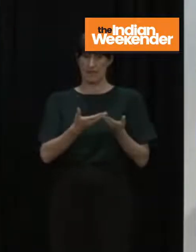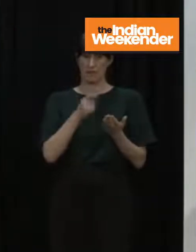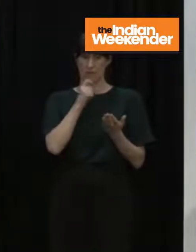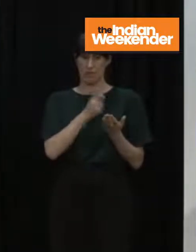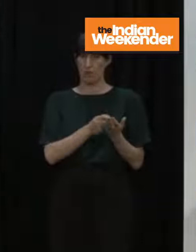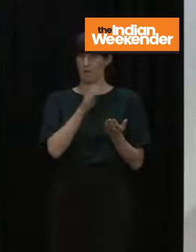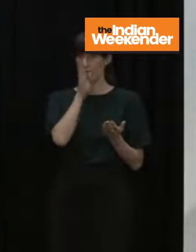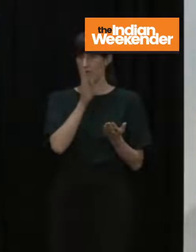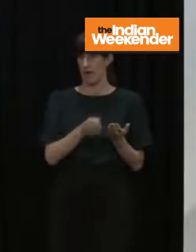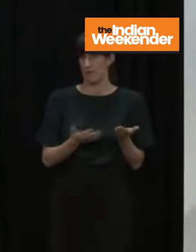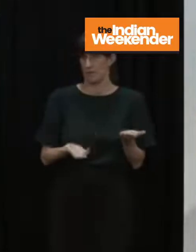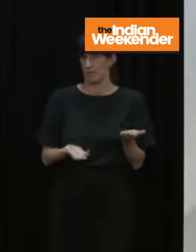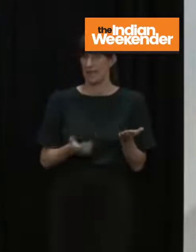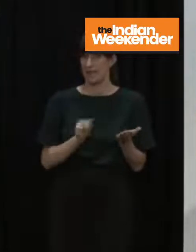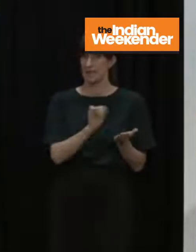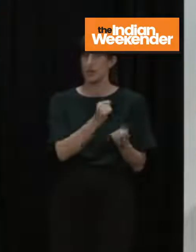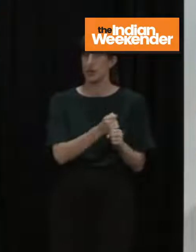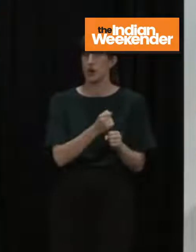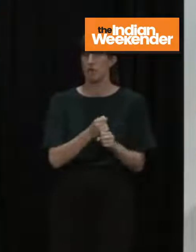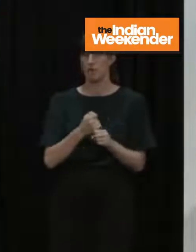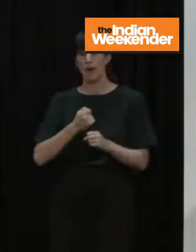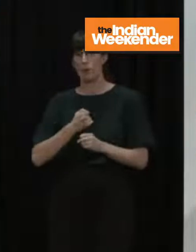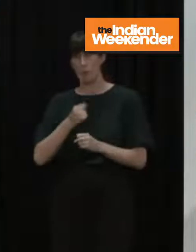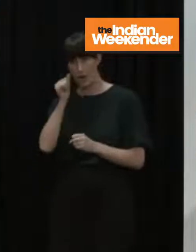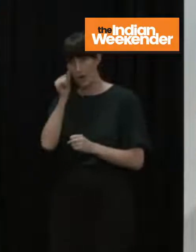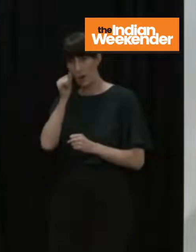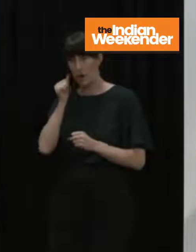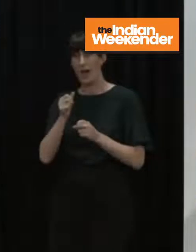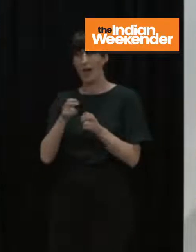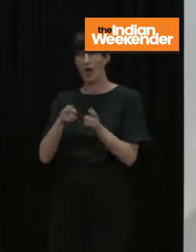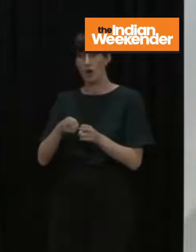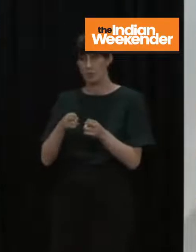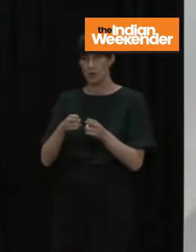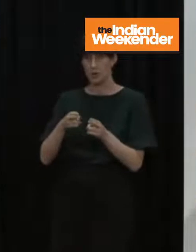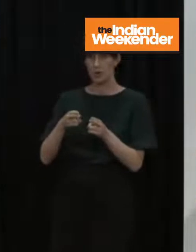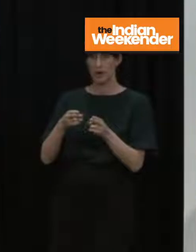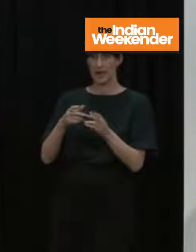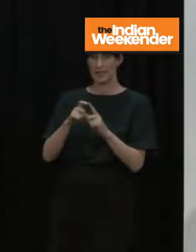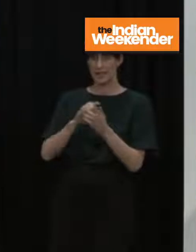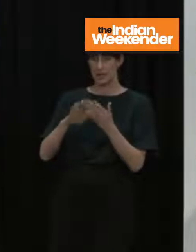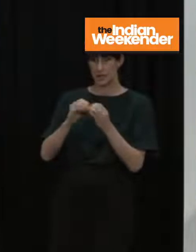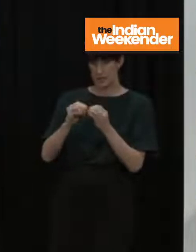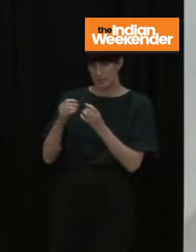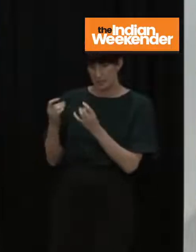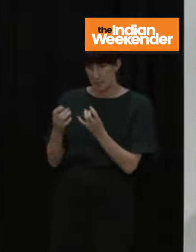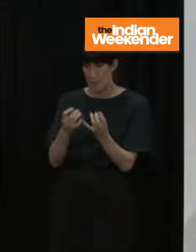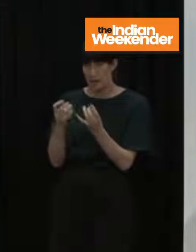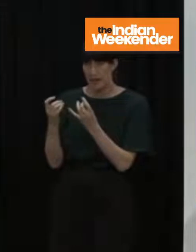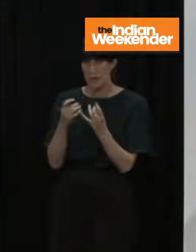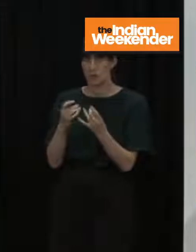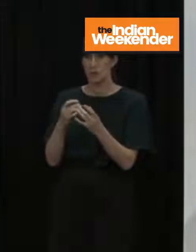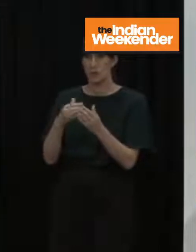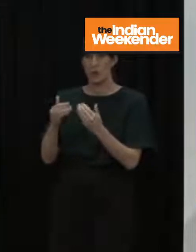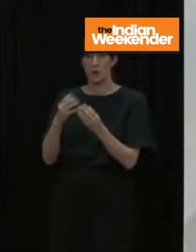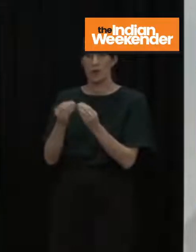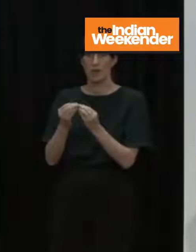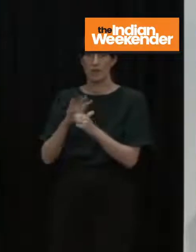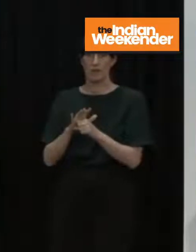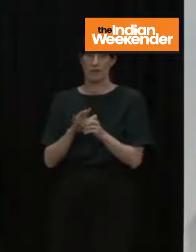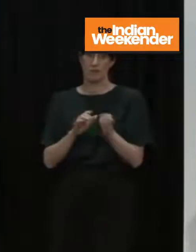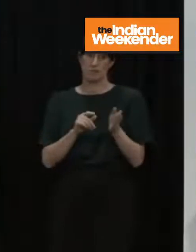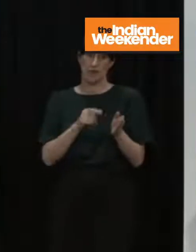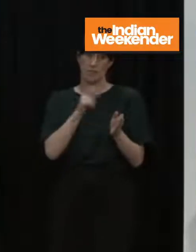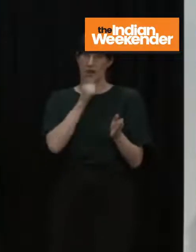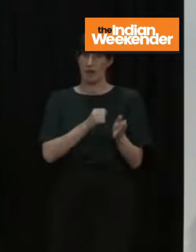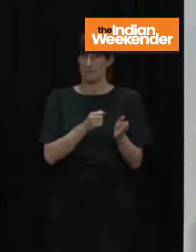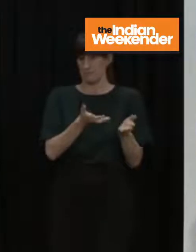been continually developing its capability to deal with COVID-19 and with Delta. He's entitled to his